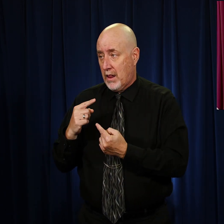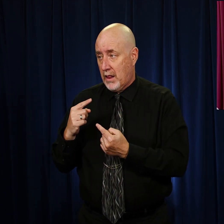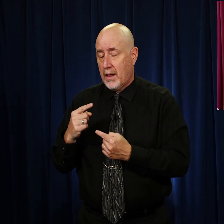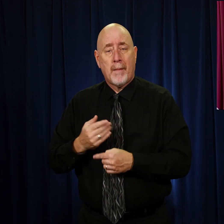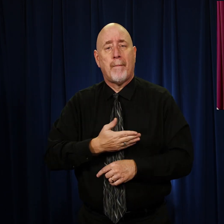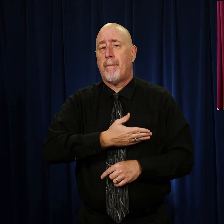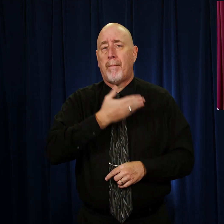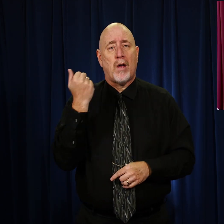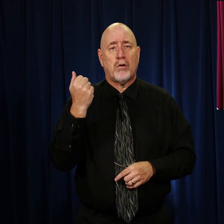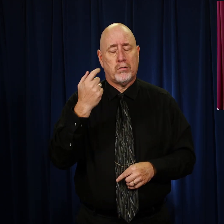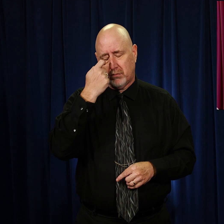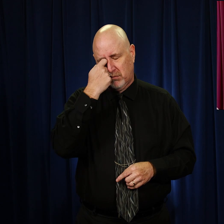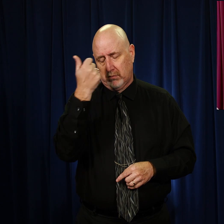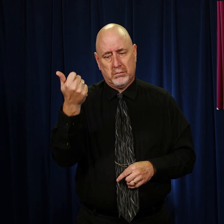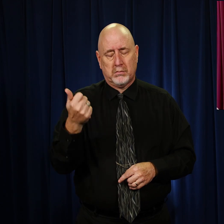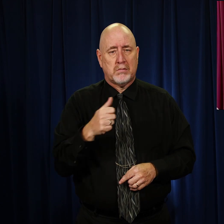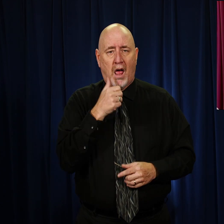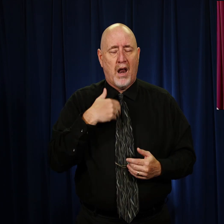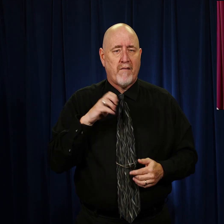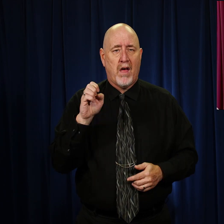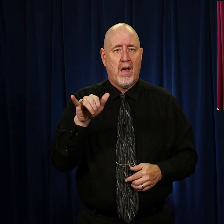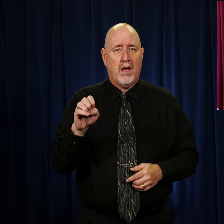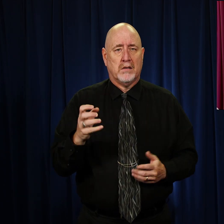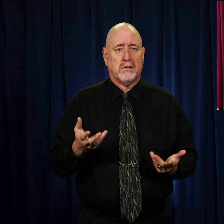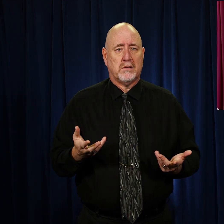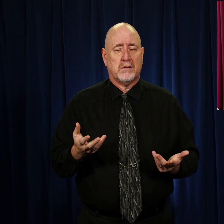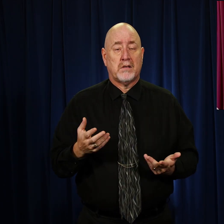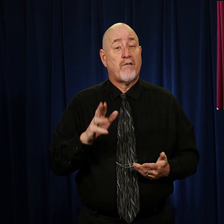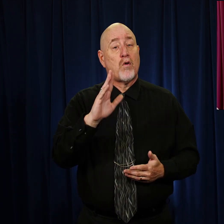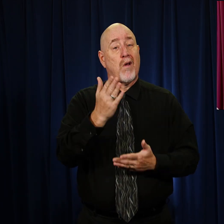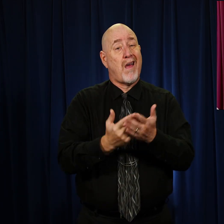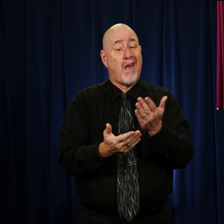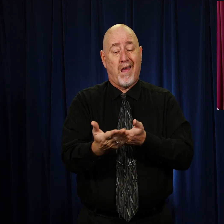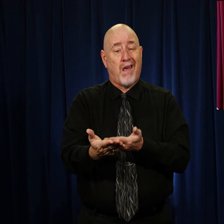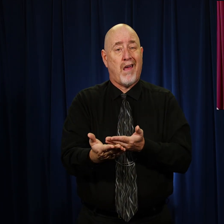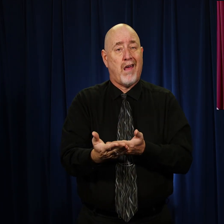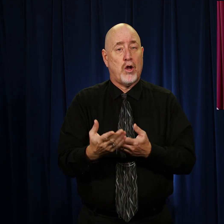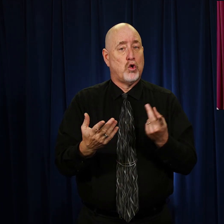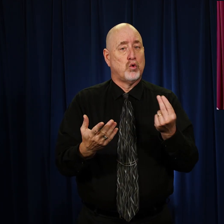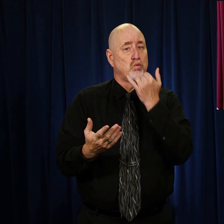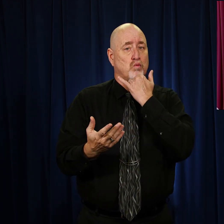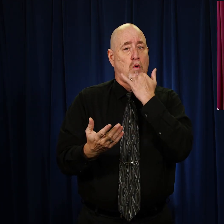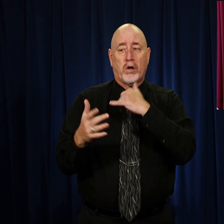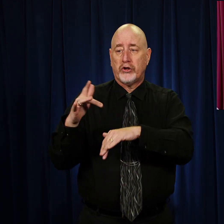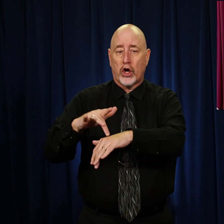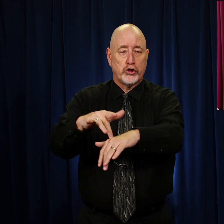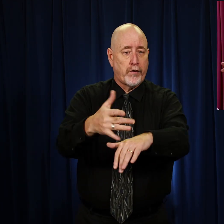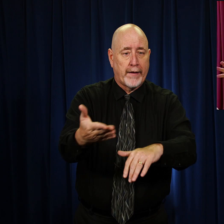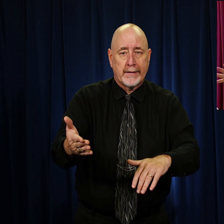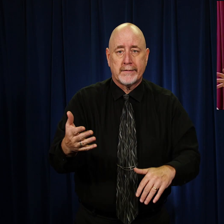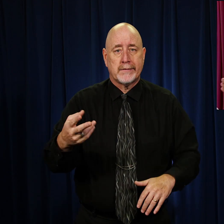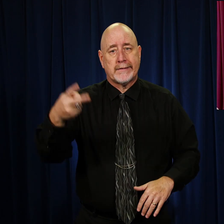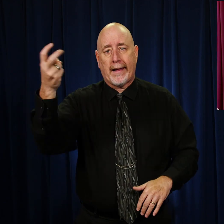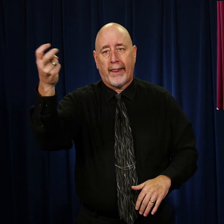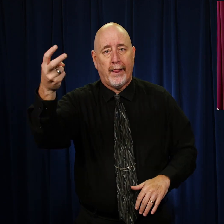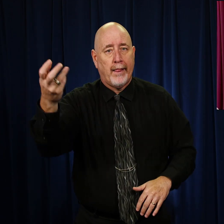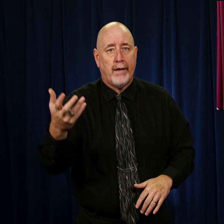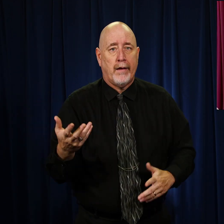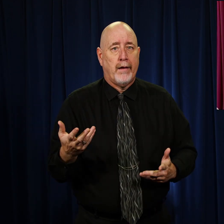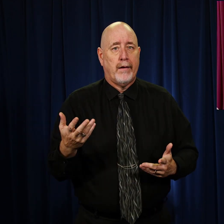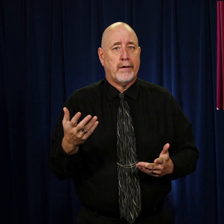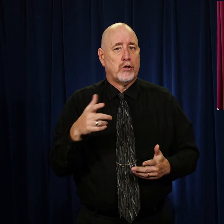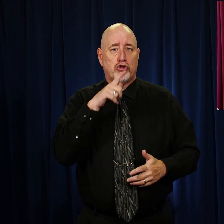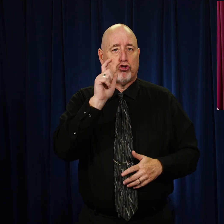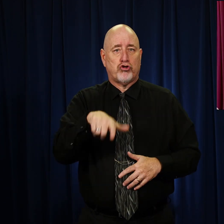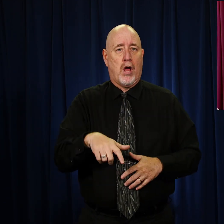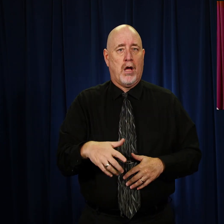you're better off to not have that eye. If your hand is going to do things, touch things, steal things that